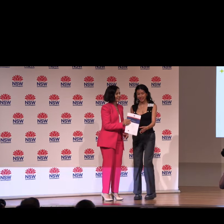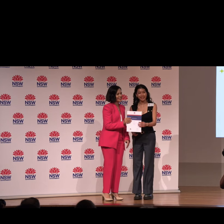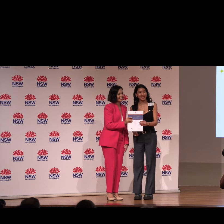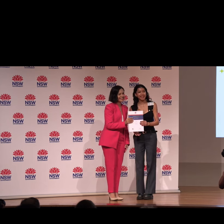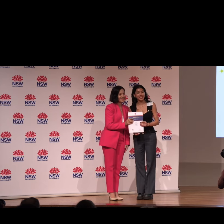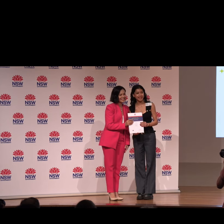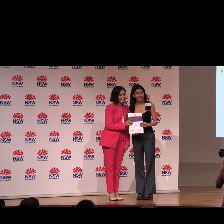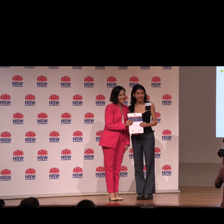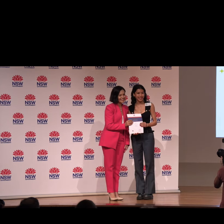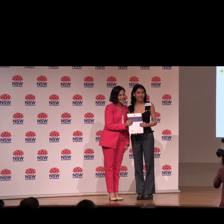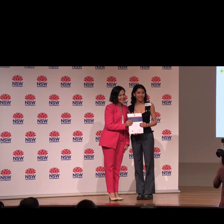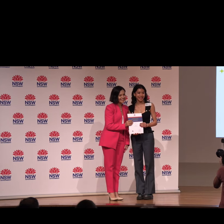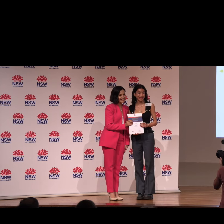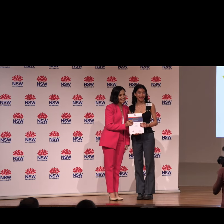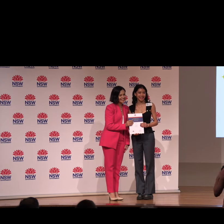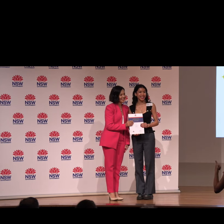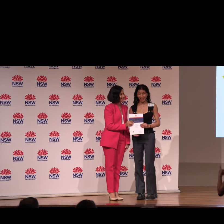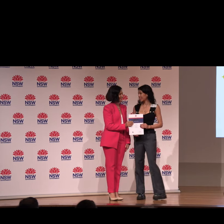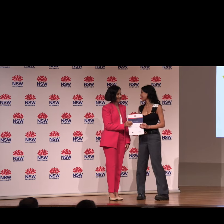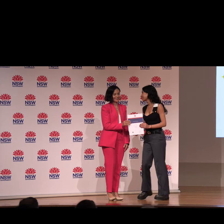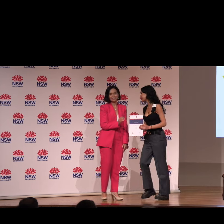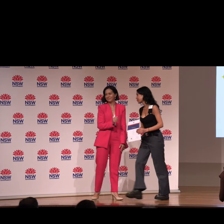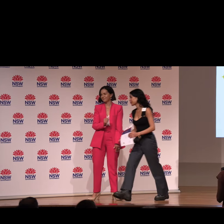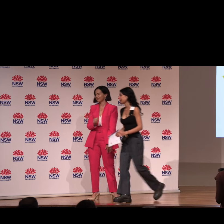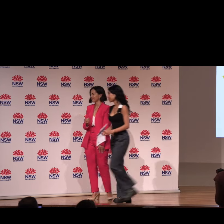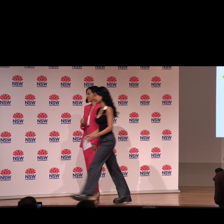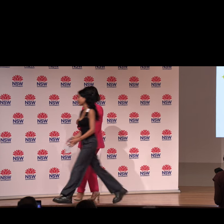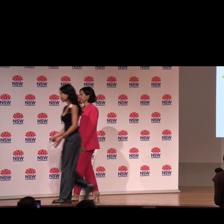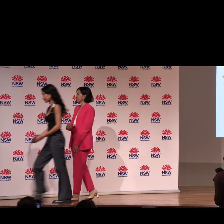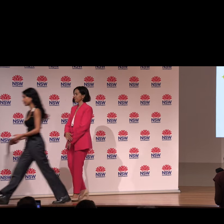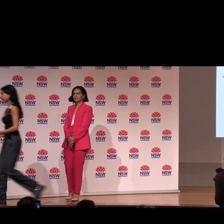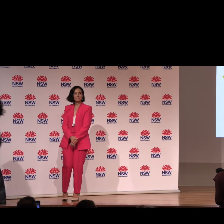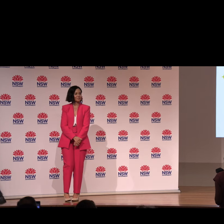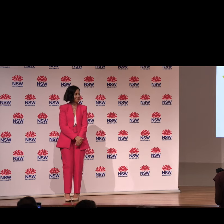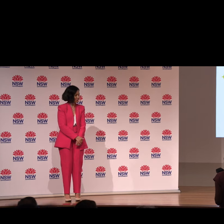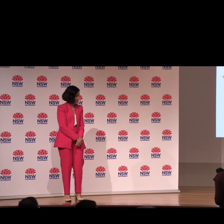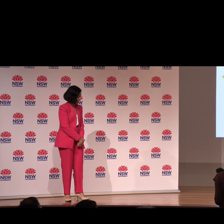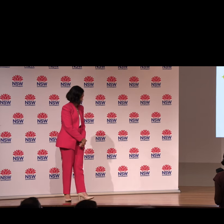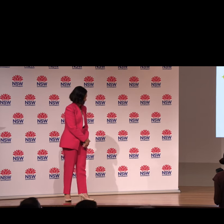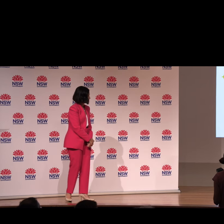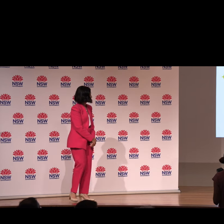In Hospitality Examination, Leva Samuel, Tara Anglican School for Girls.